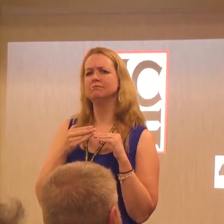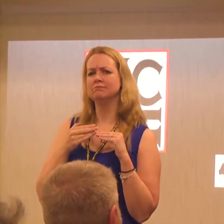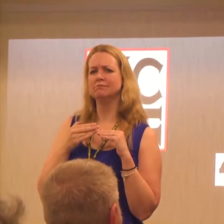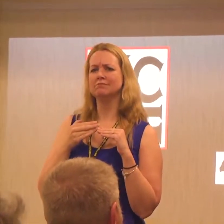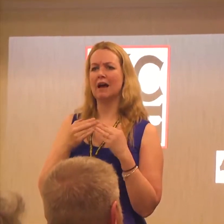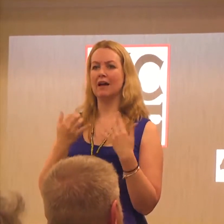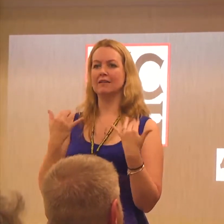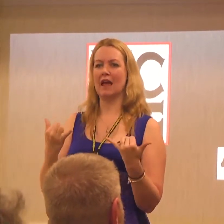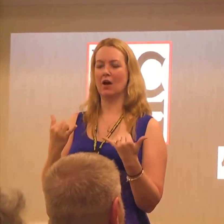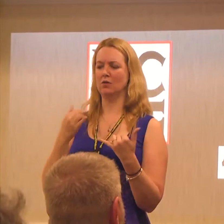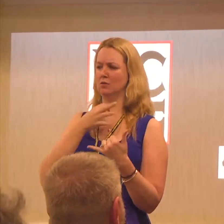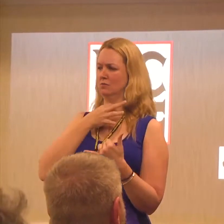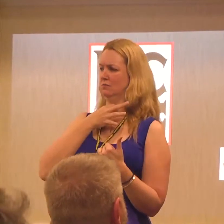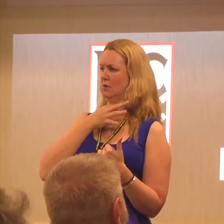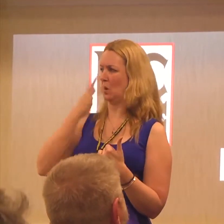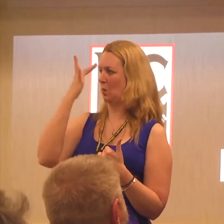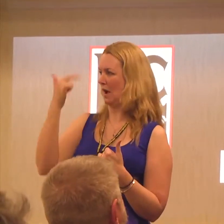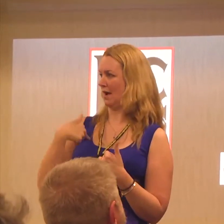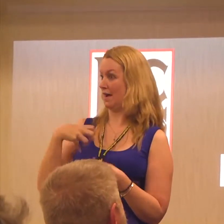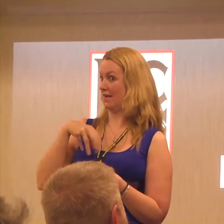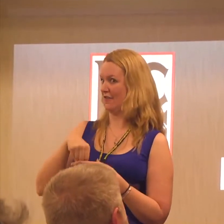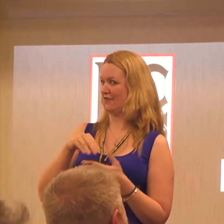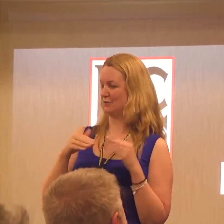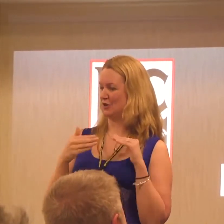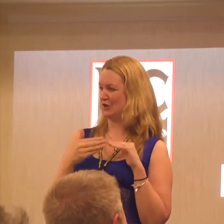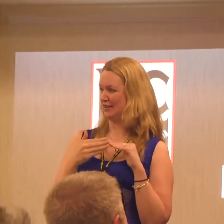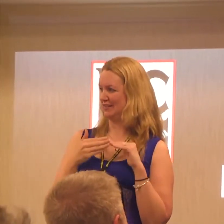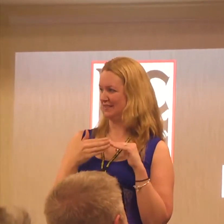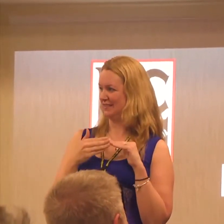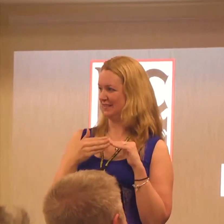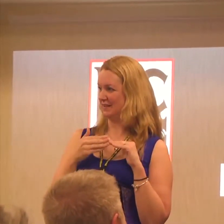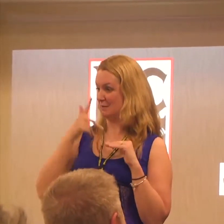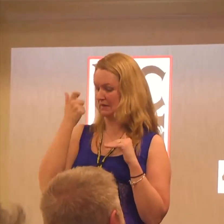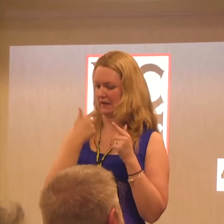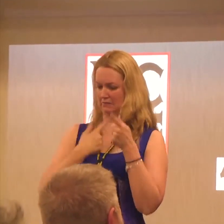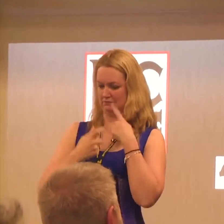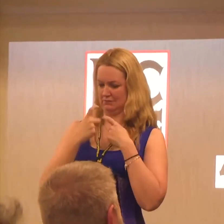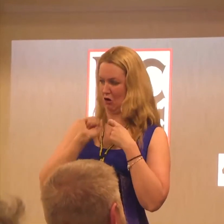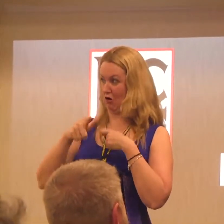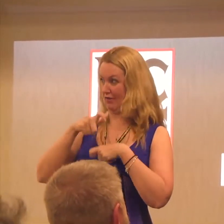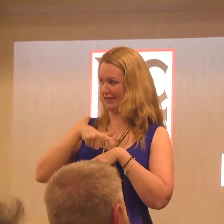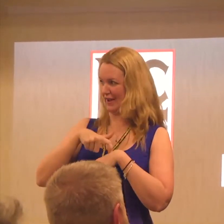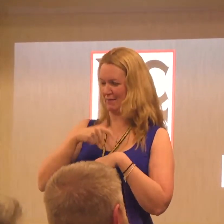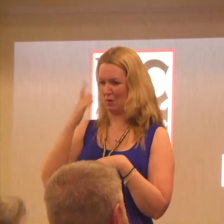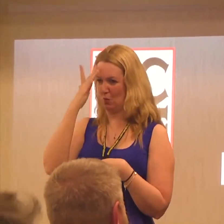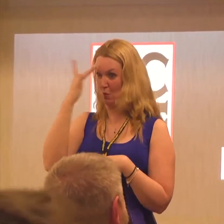Now you're probably wondering why I became part of the community, because I ask myself that all the time.